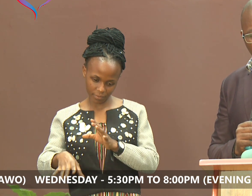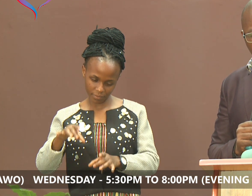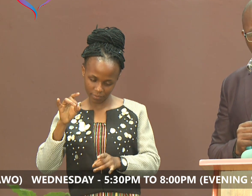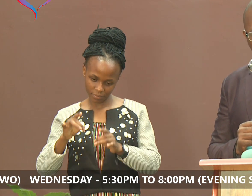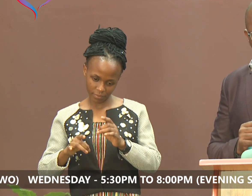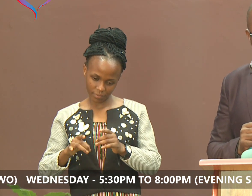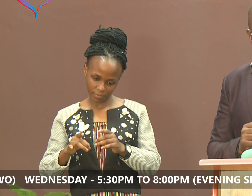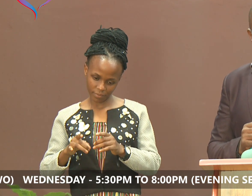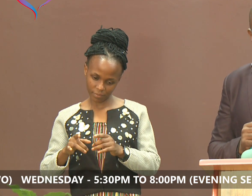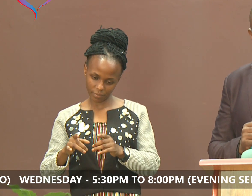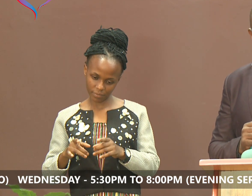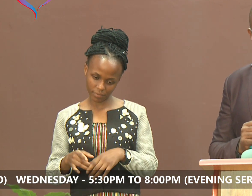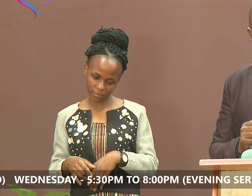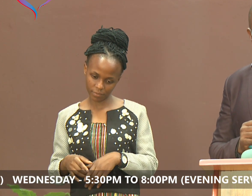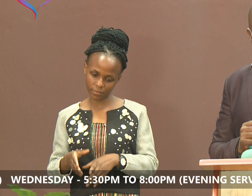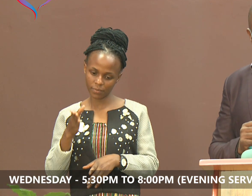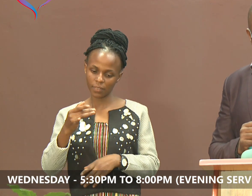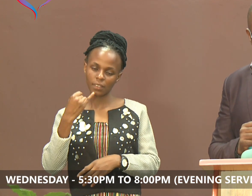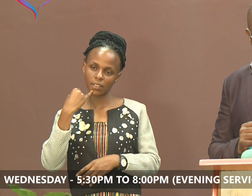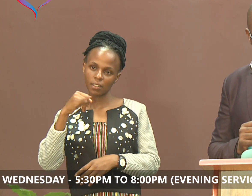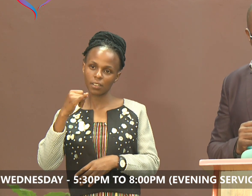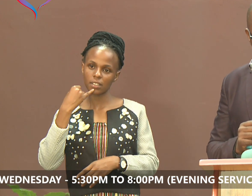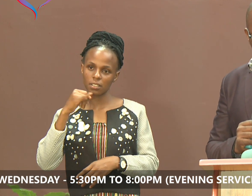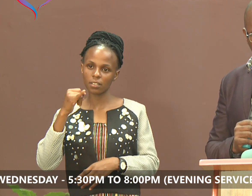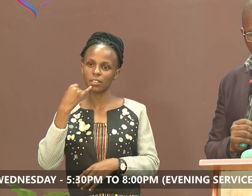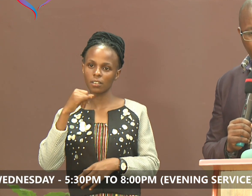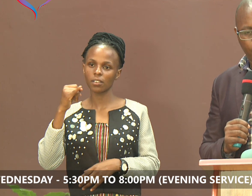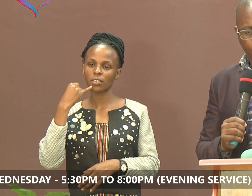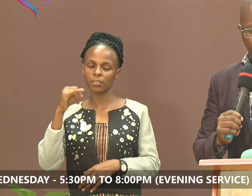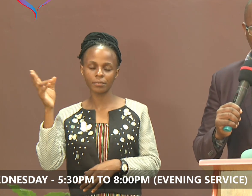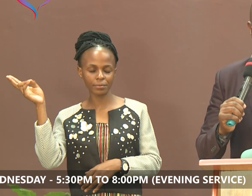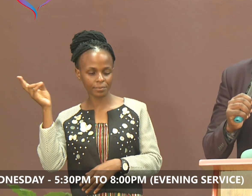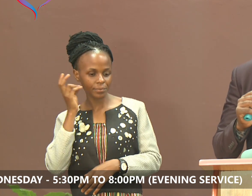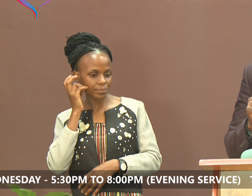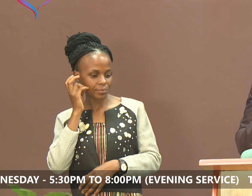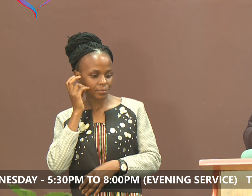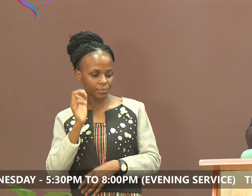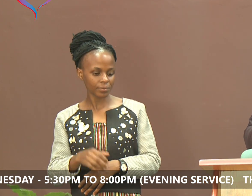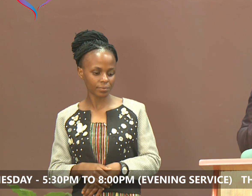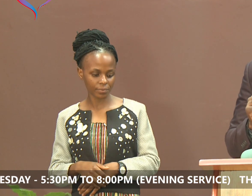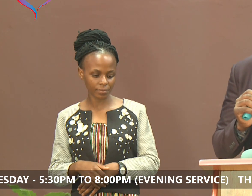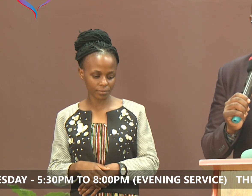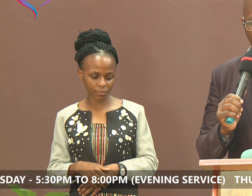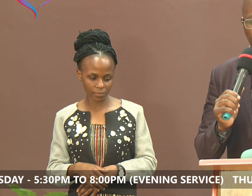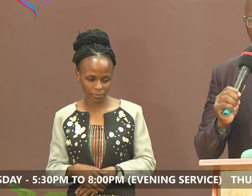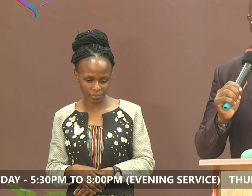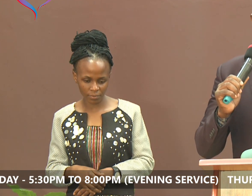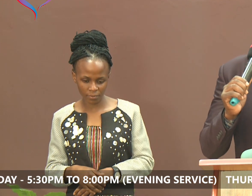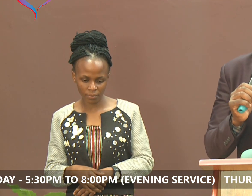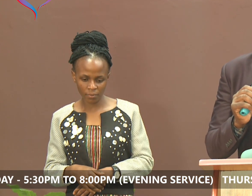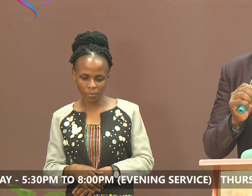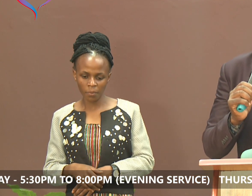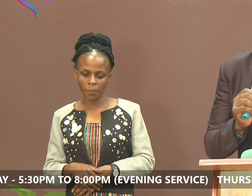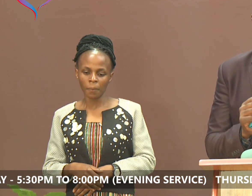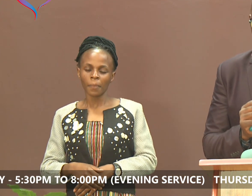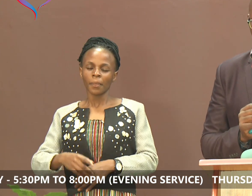what we call informational listening. Ne wabeerayo okuwuliriza ng'oyagala okubeerako by'omanyi oba by'otegeera. It is